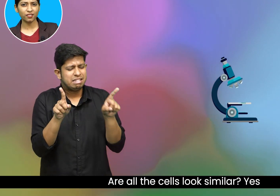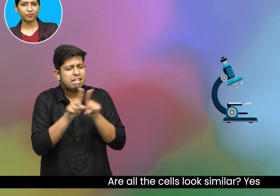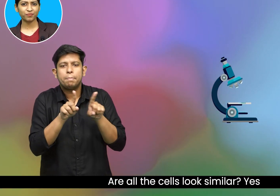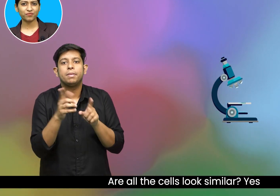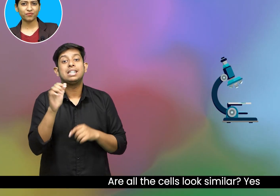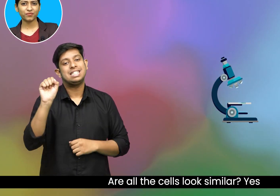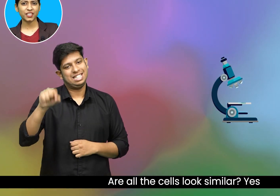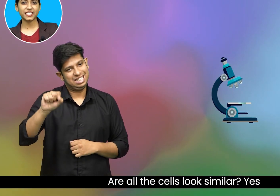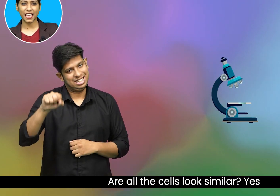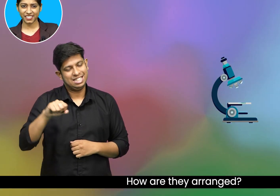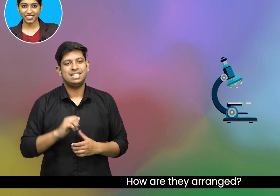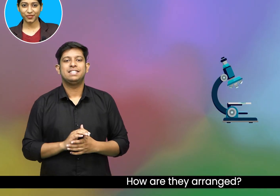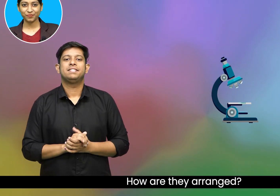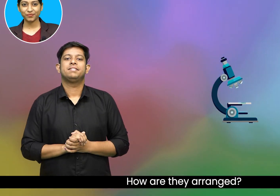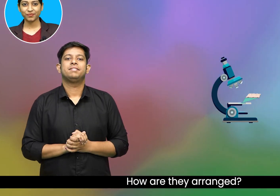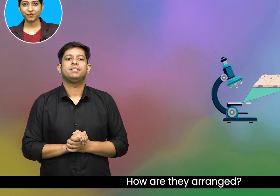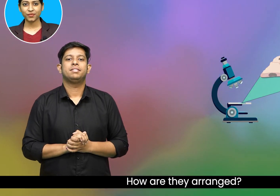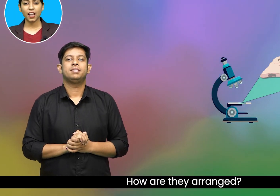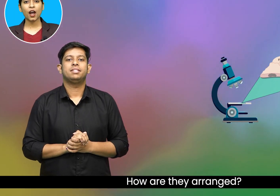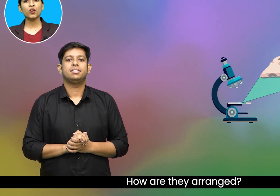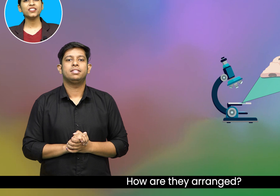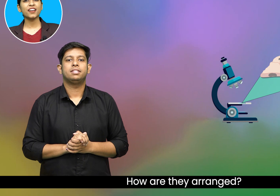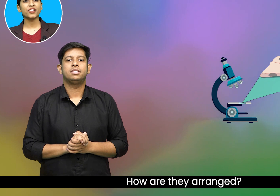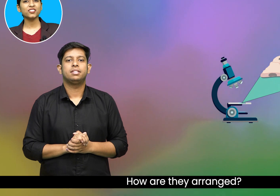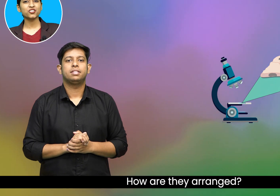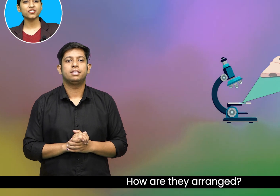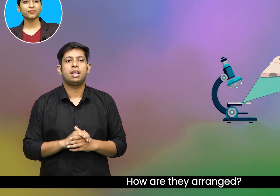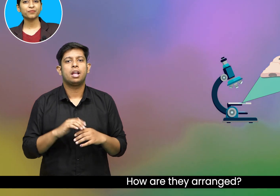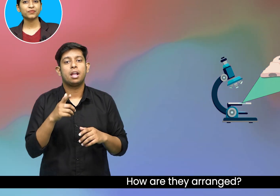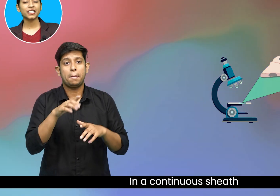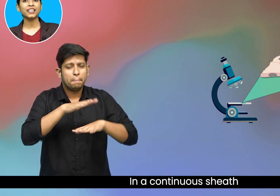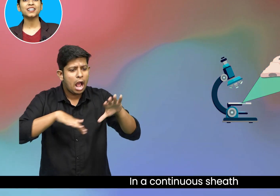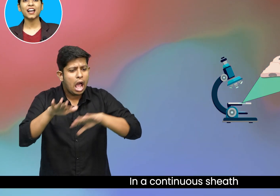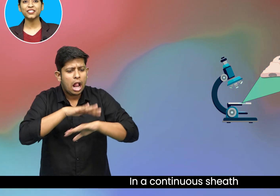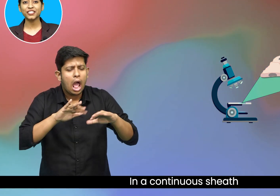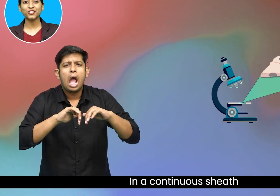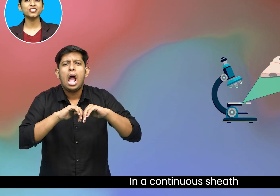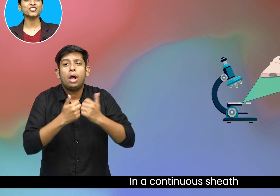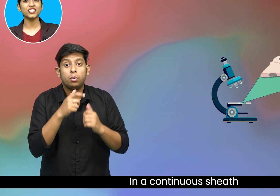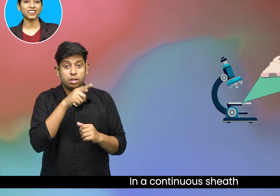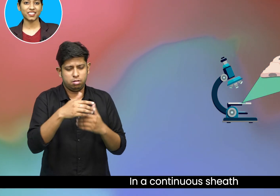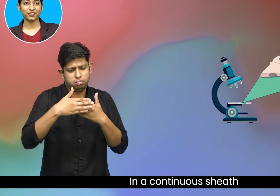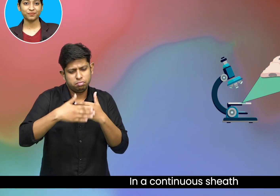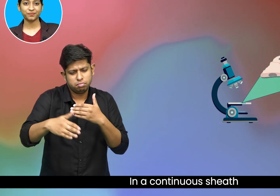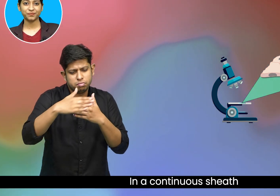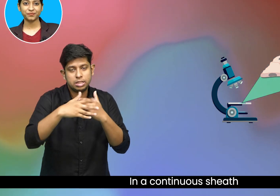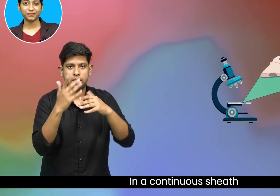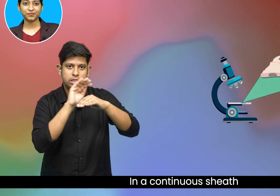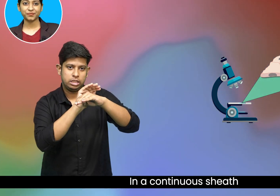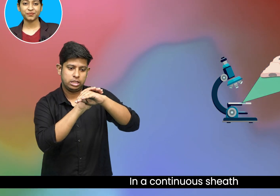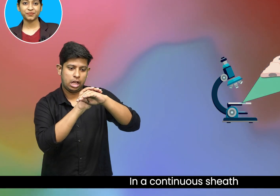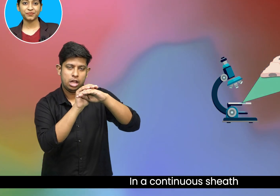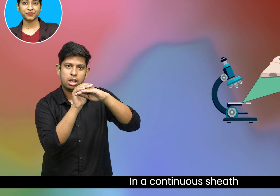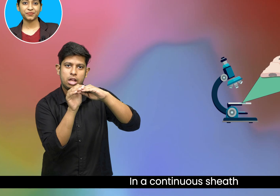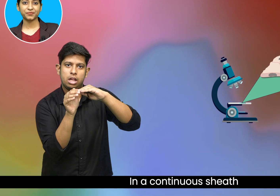similar? Yes. How are they arranged? In a continuous sheath.